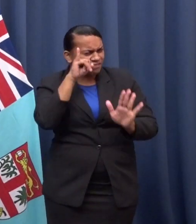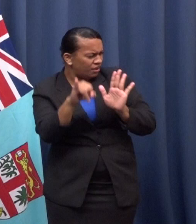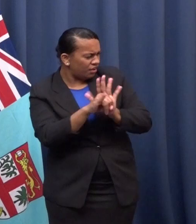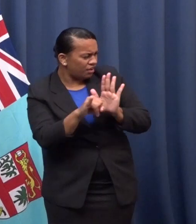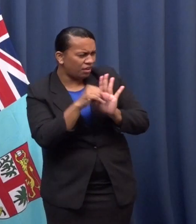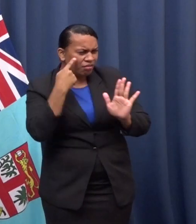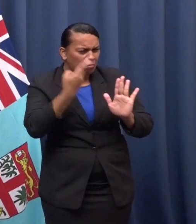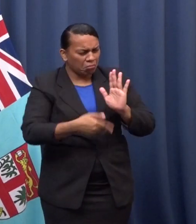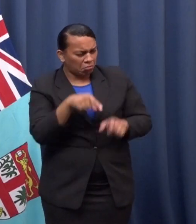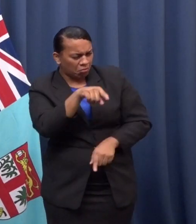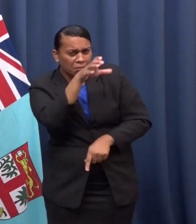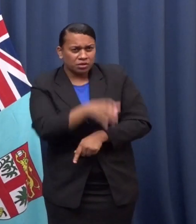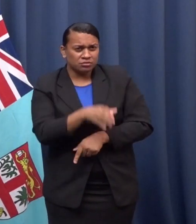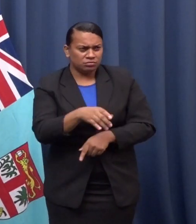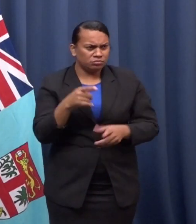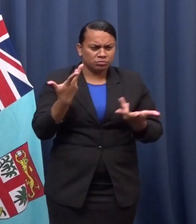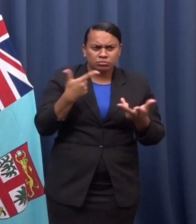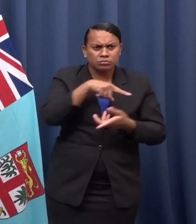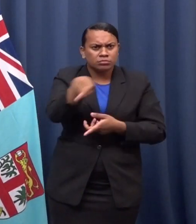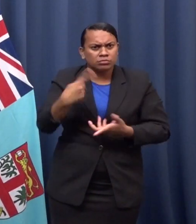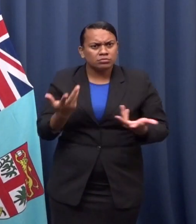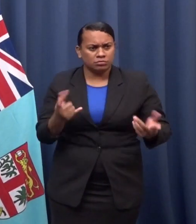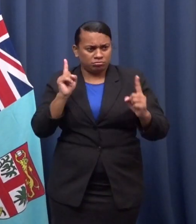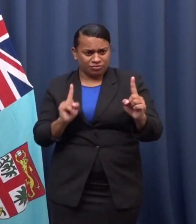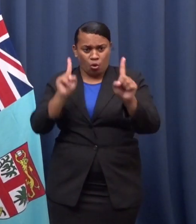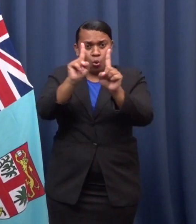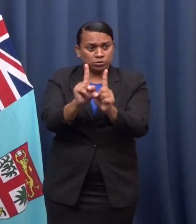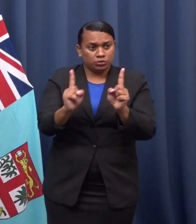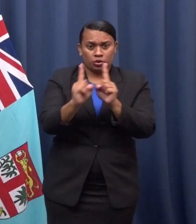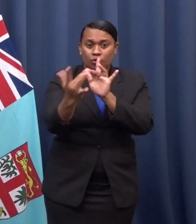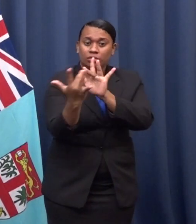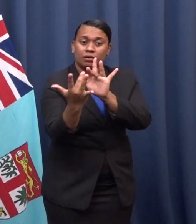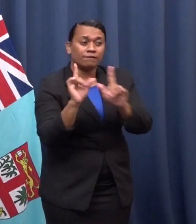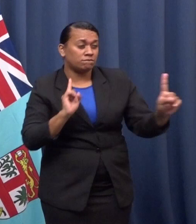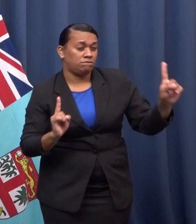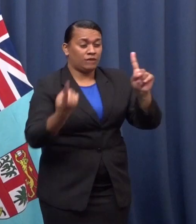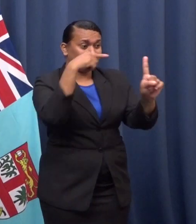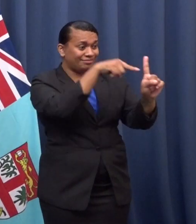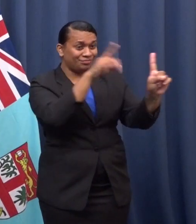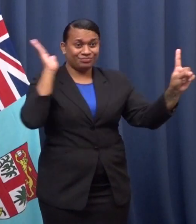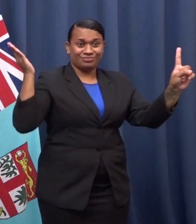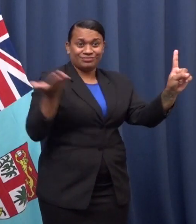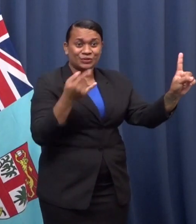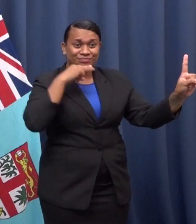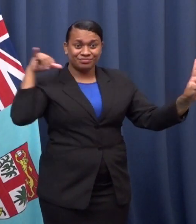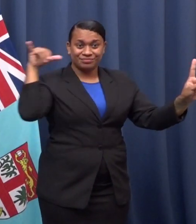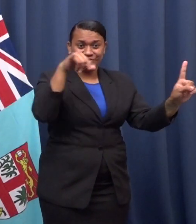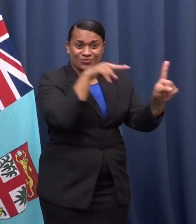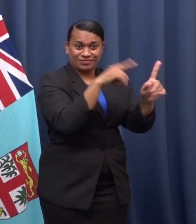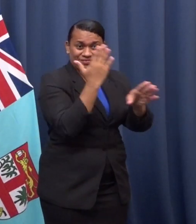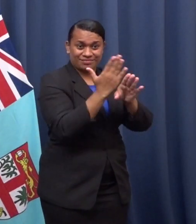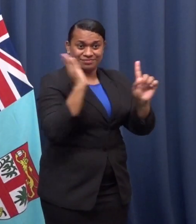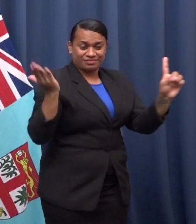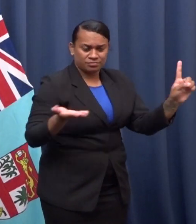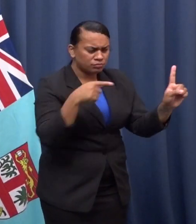as you know, this is a close contact of our first confirmed case, a household member. This